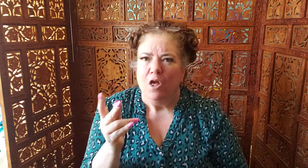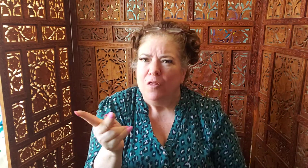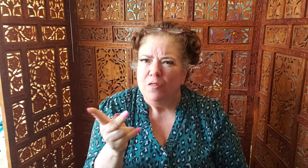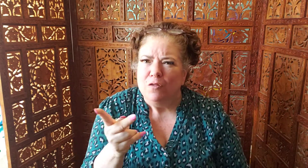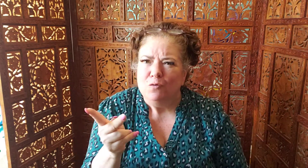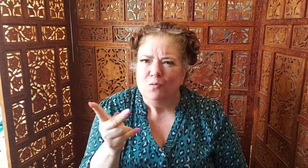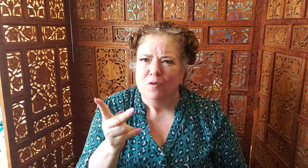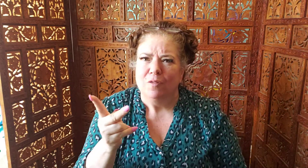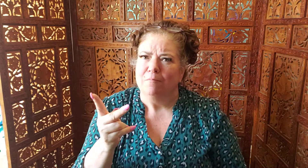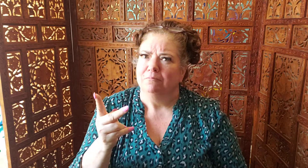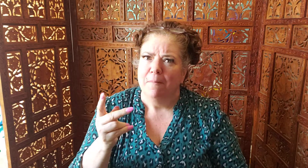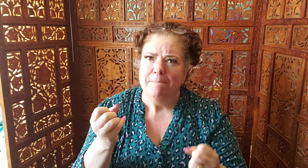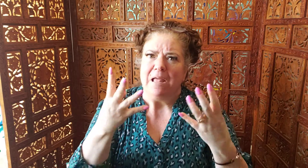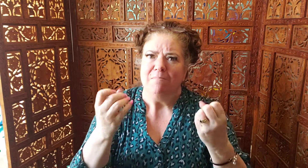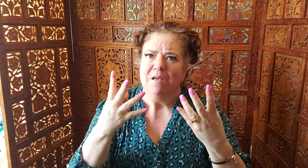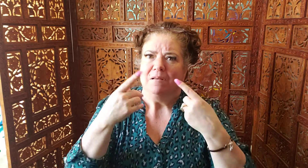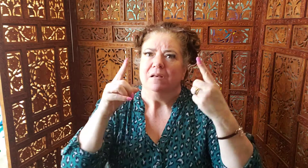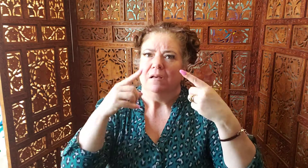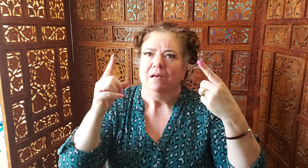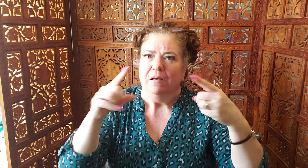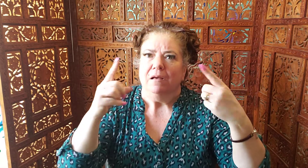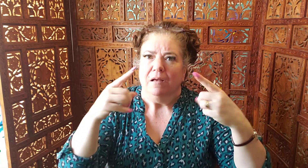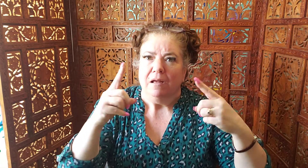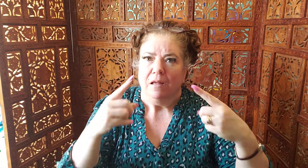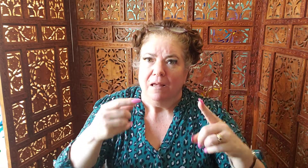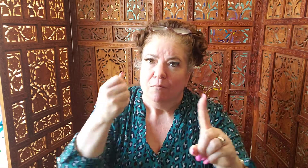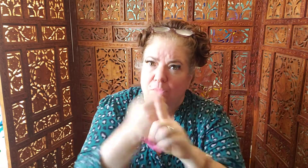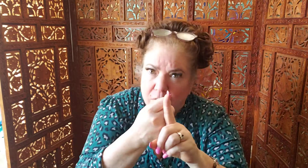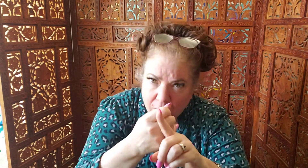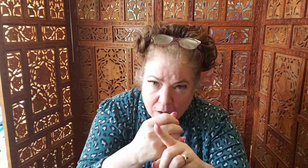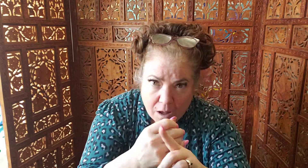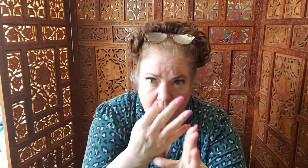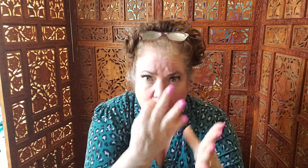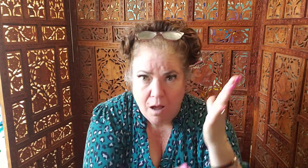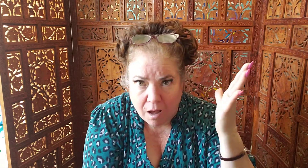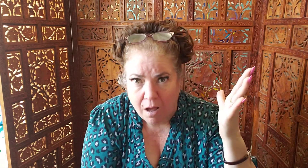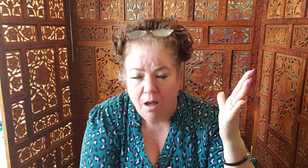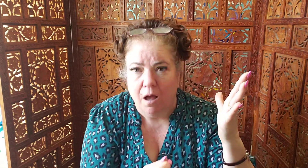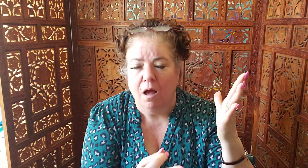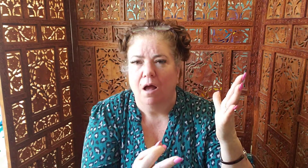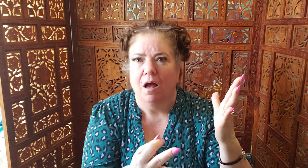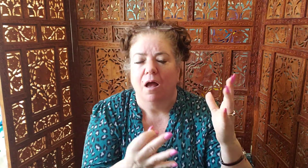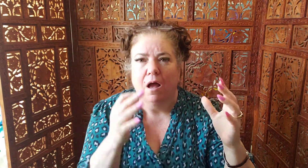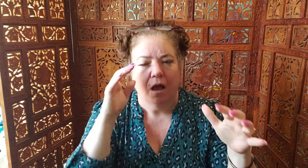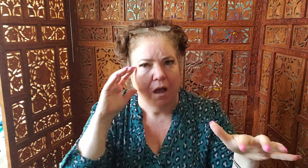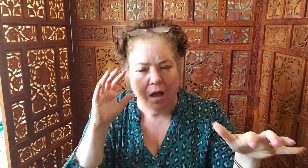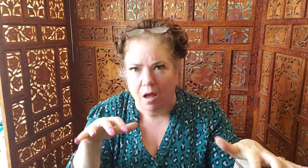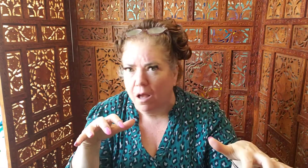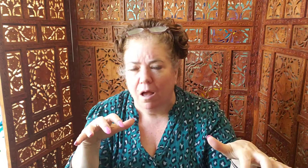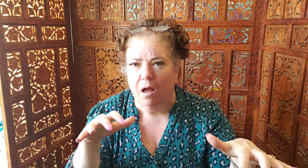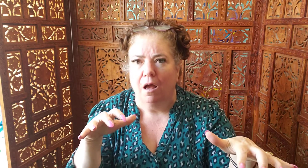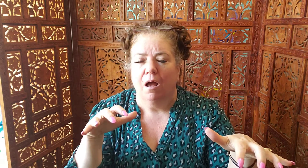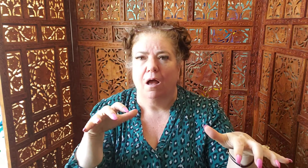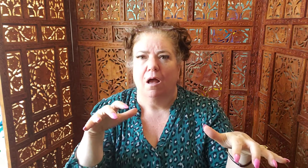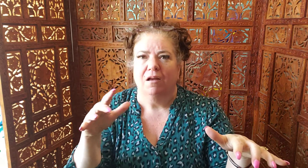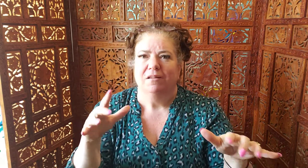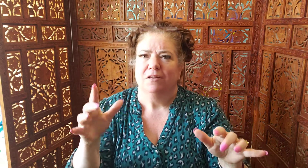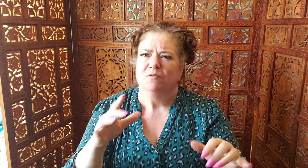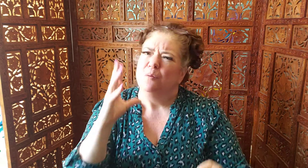was a big surprise. Beautiful music, it was a beautiful show, but it wasn't a great story. It wasn't a good